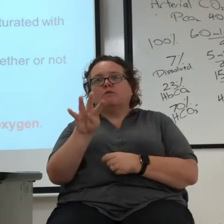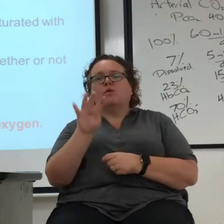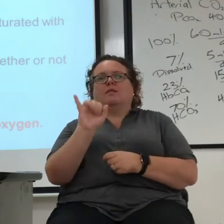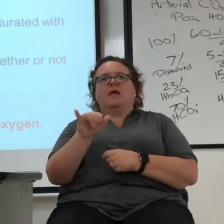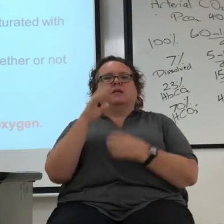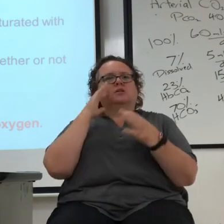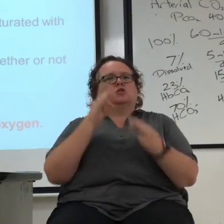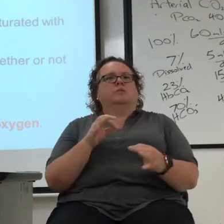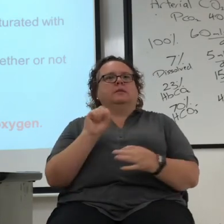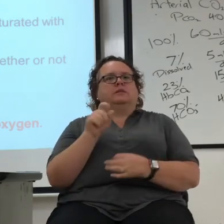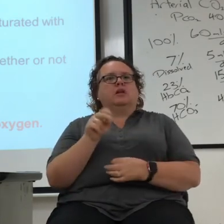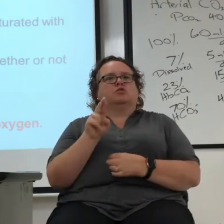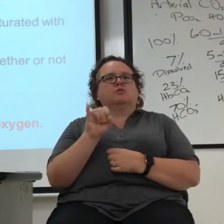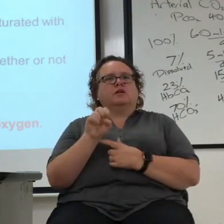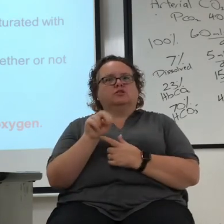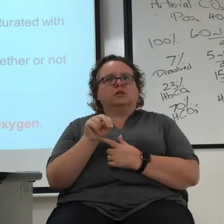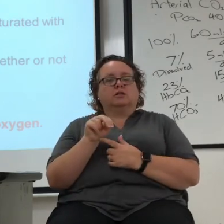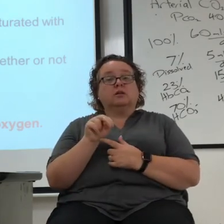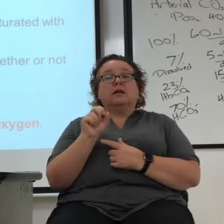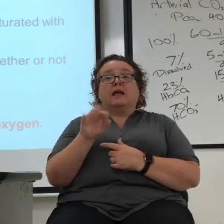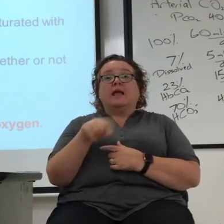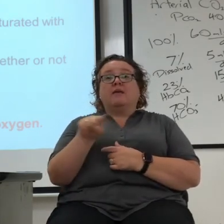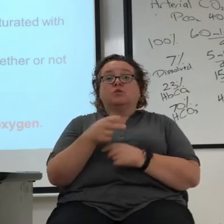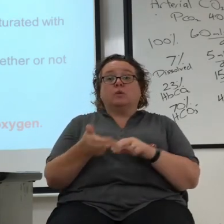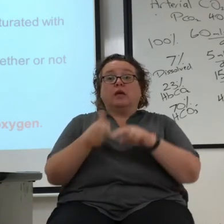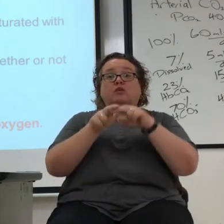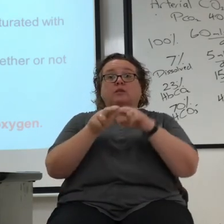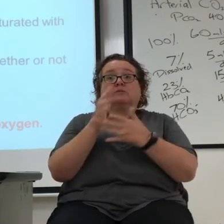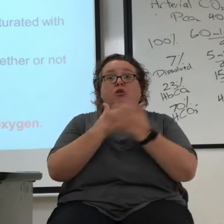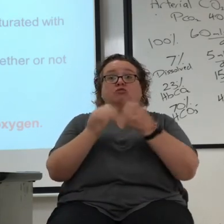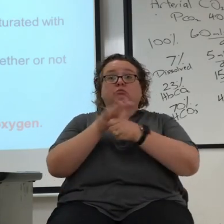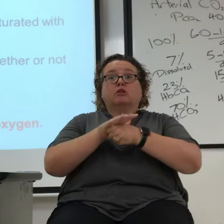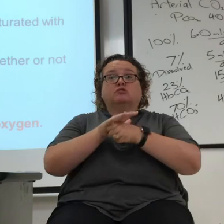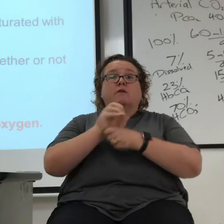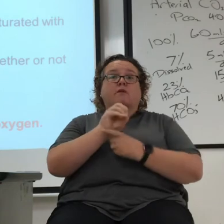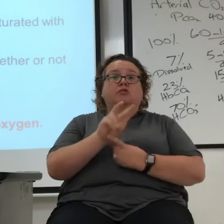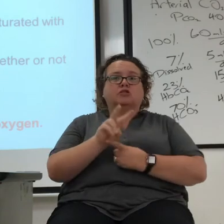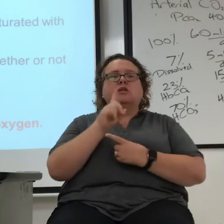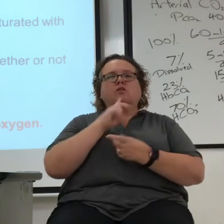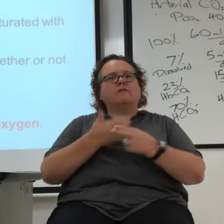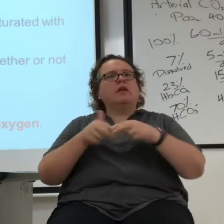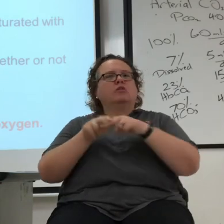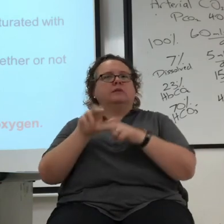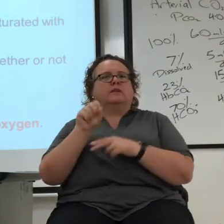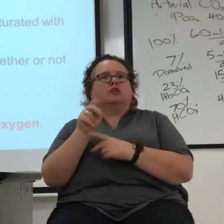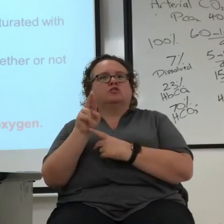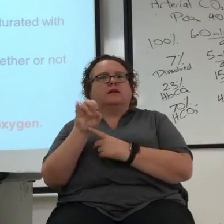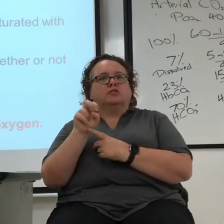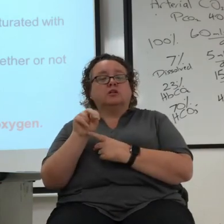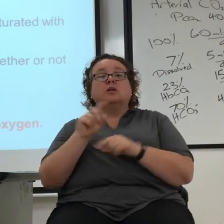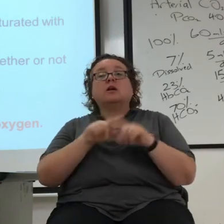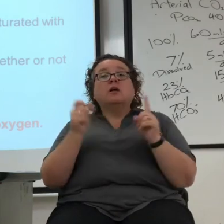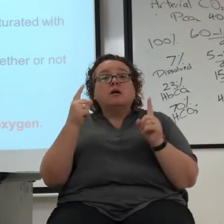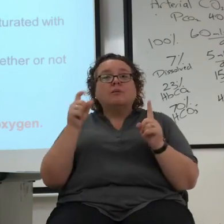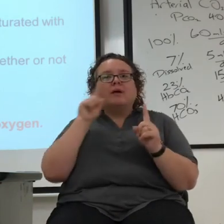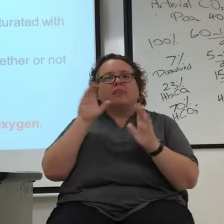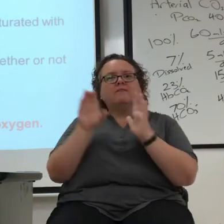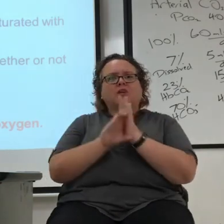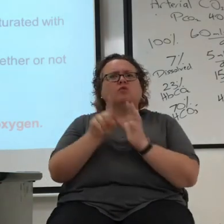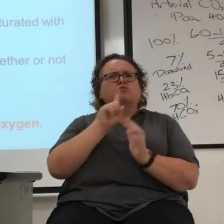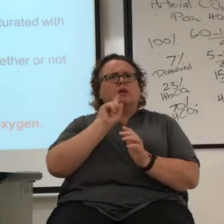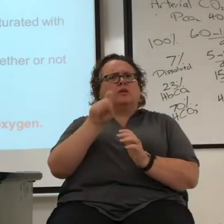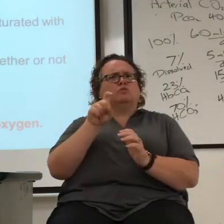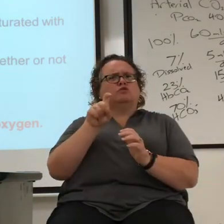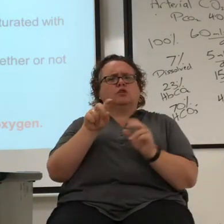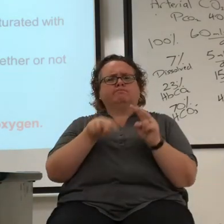saturation. And if you increase the partial pressure of oxygen, you increase the saturation. So here's the figure you should really spend